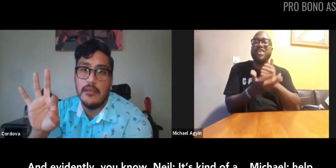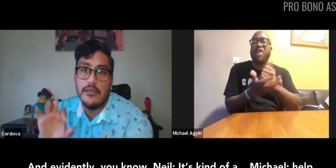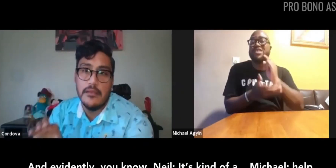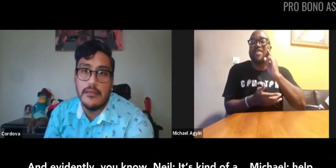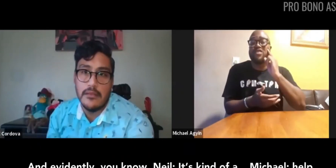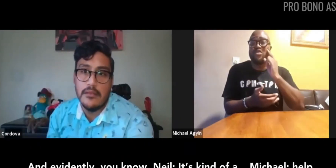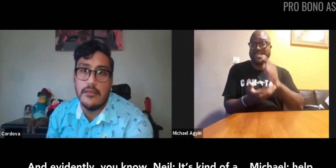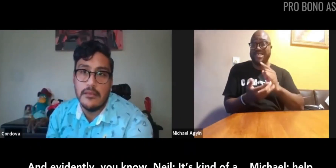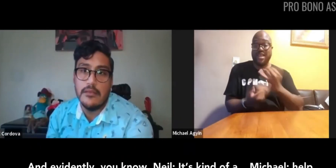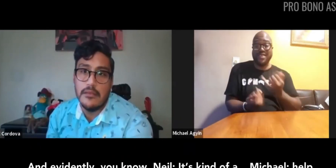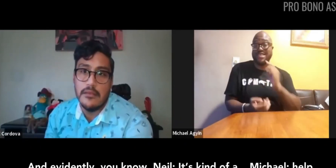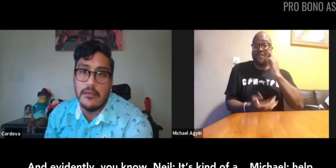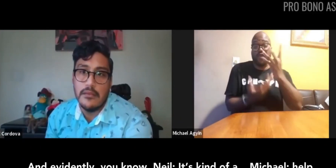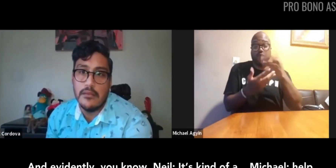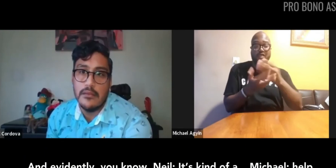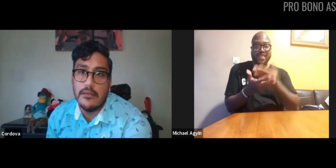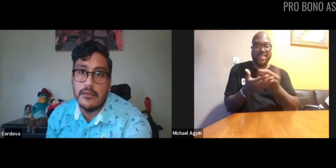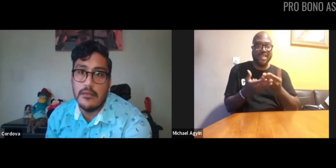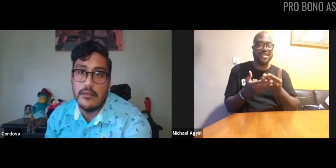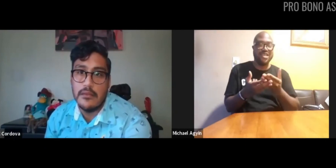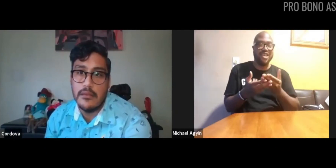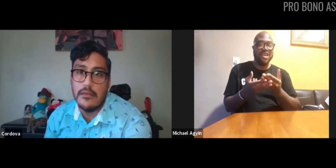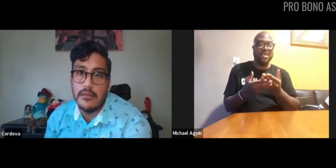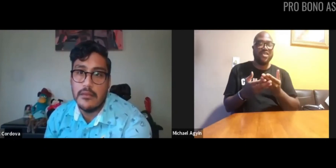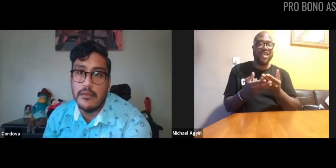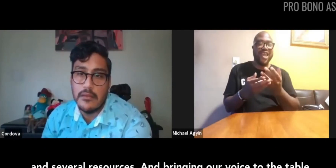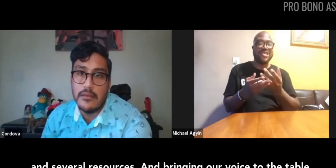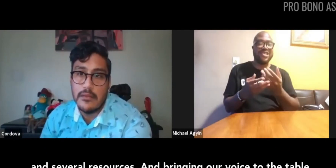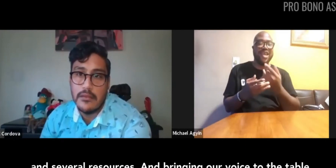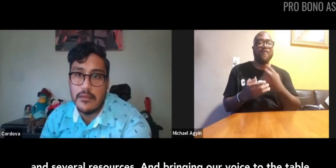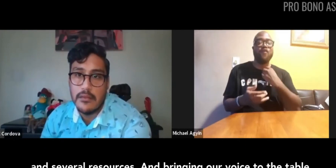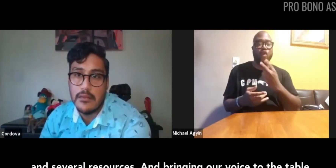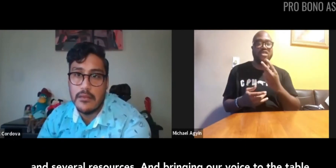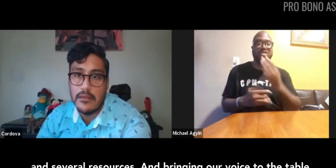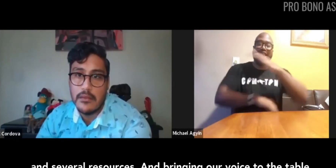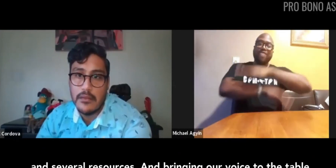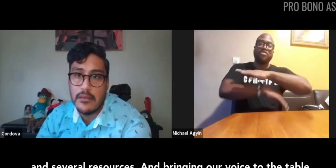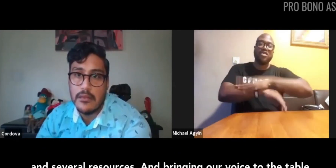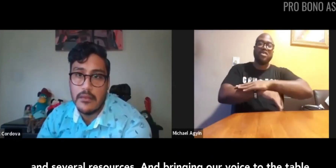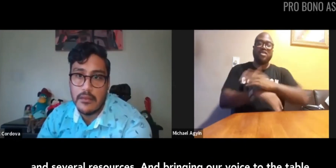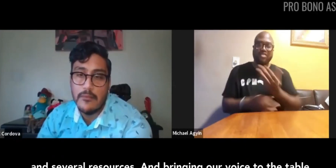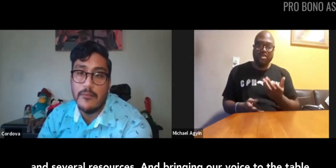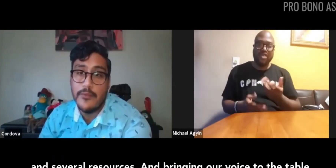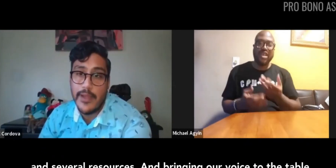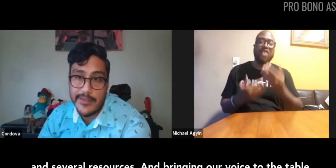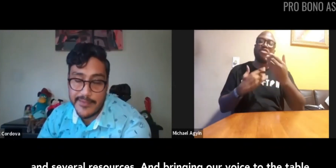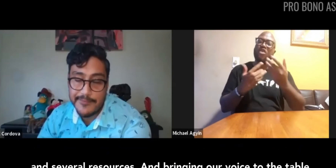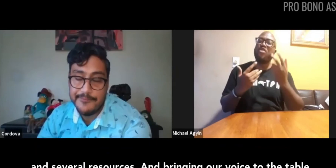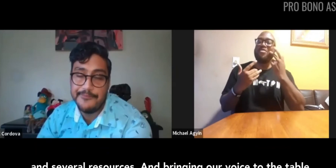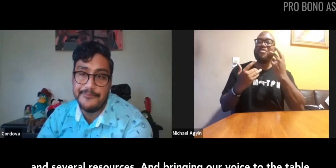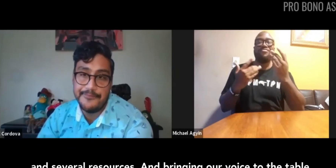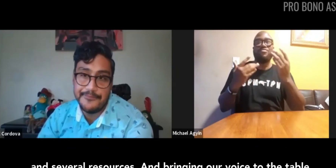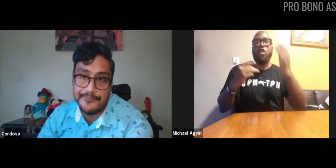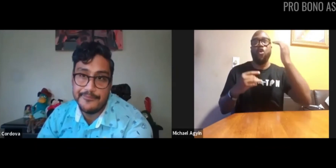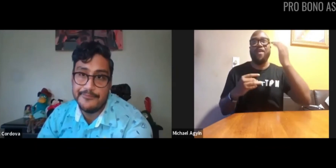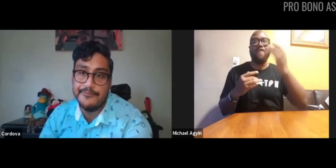And evidently, it's kind of help. And several resources. And bringing our voice to